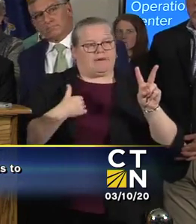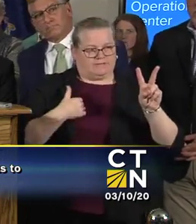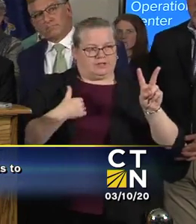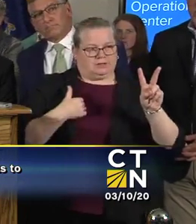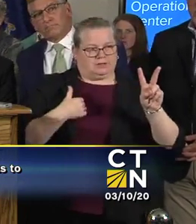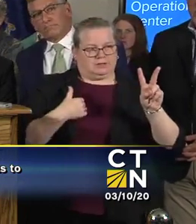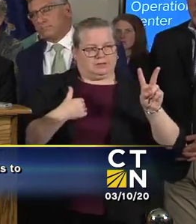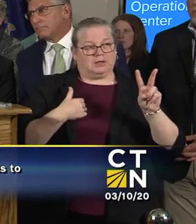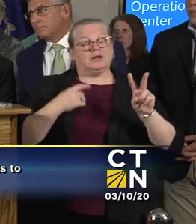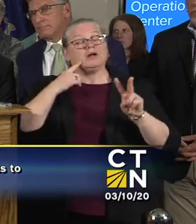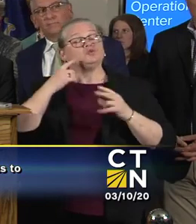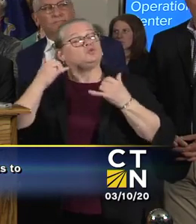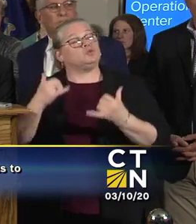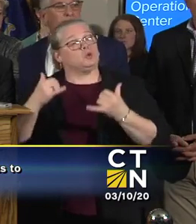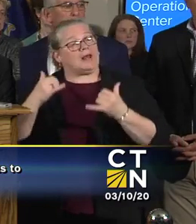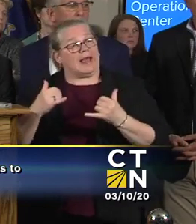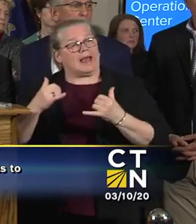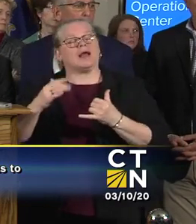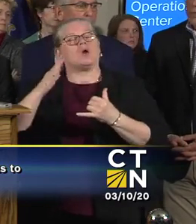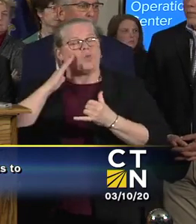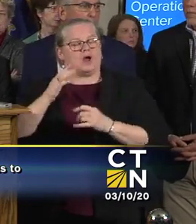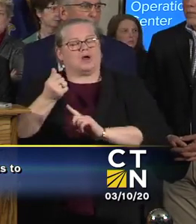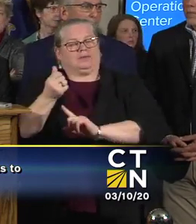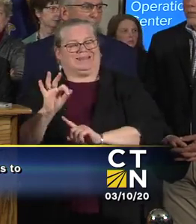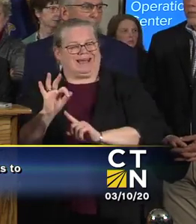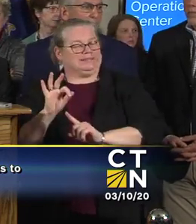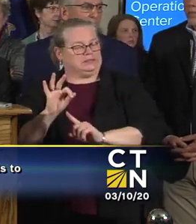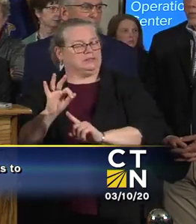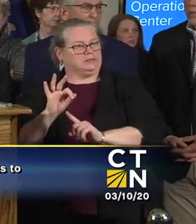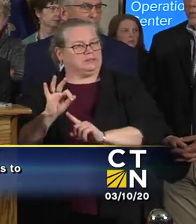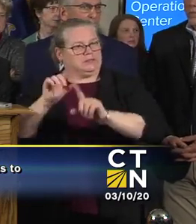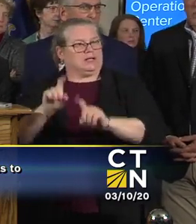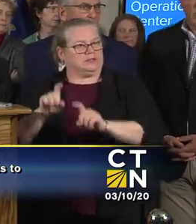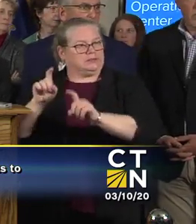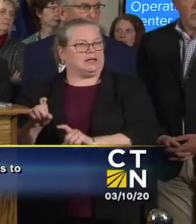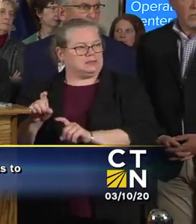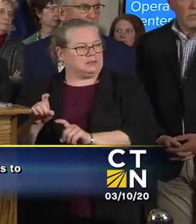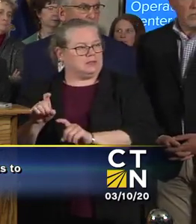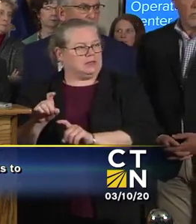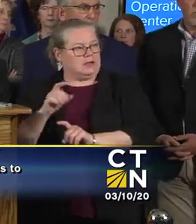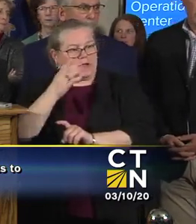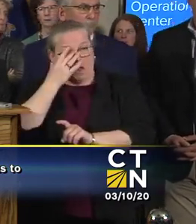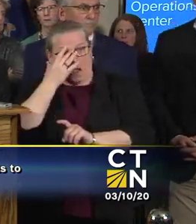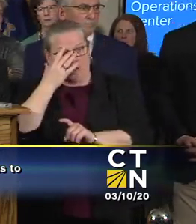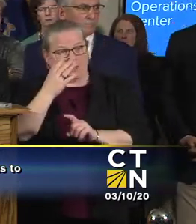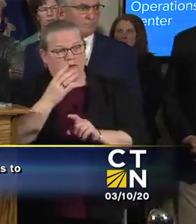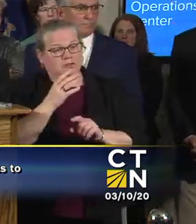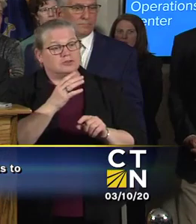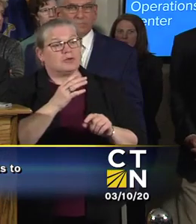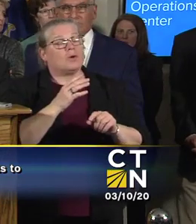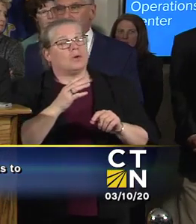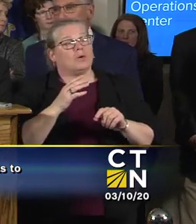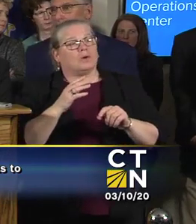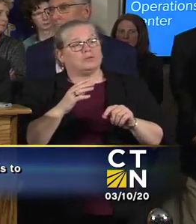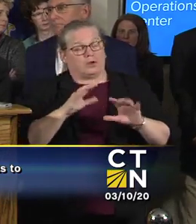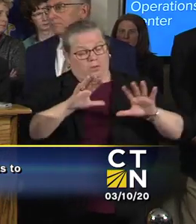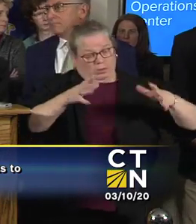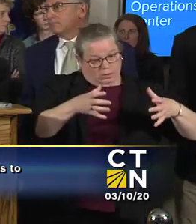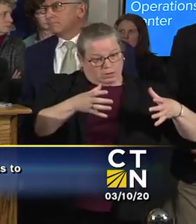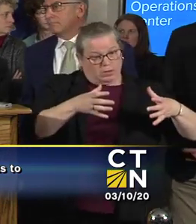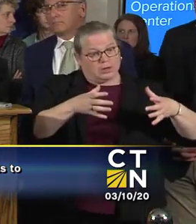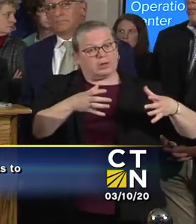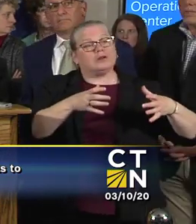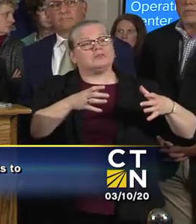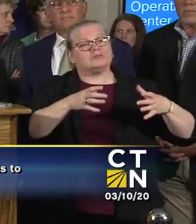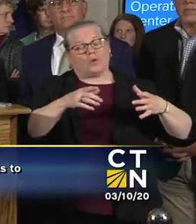queue To be tested. to be tested. Included in the 56, or is that in? In addition, is 19 in the queue to be that are being tested. The sampling is